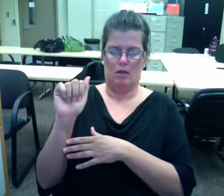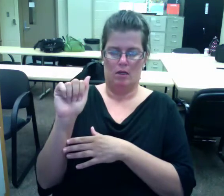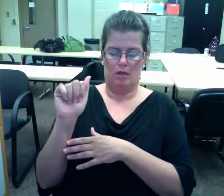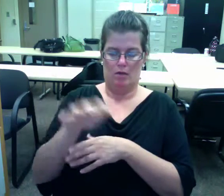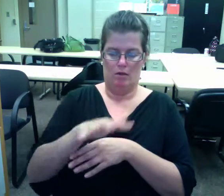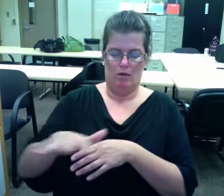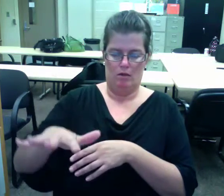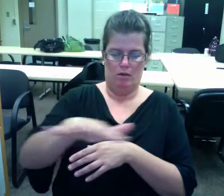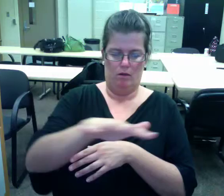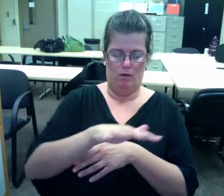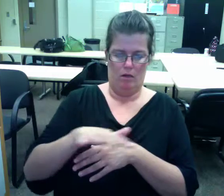a square.